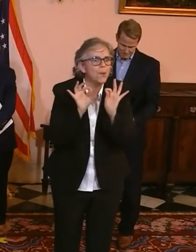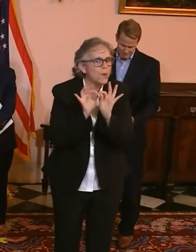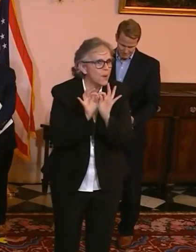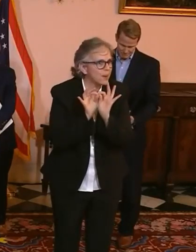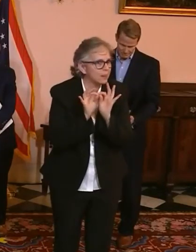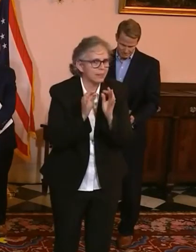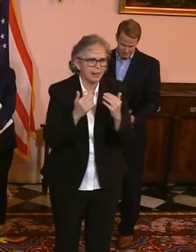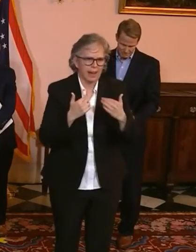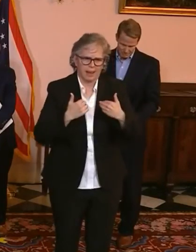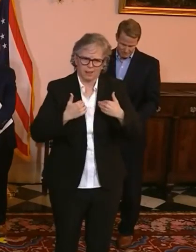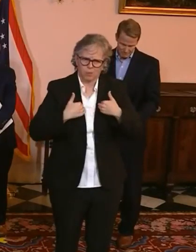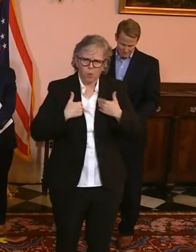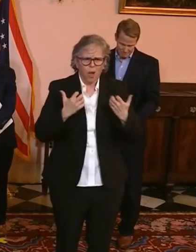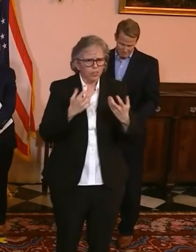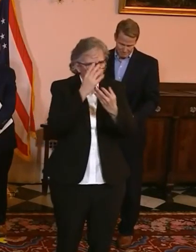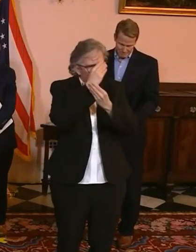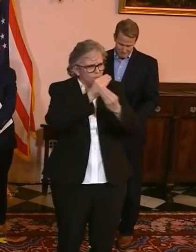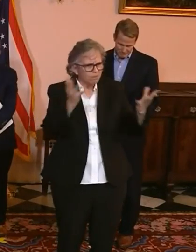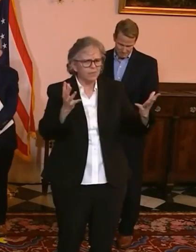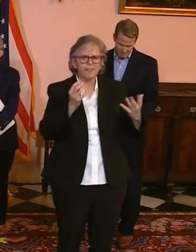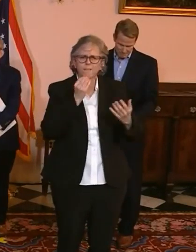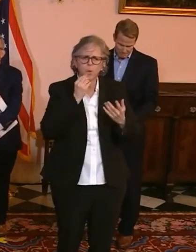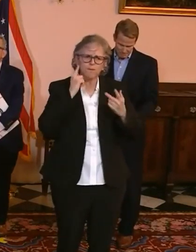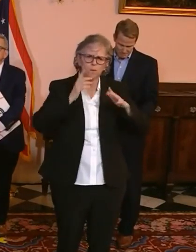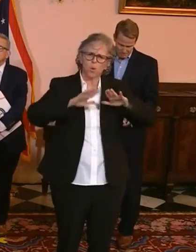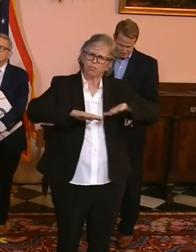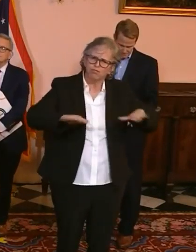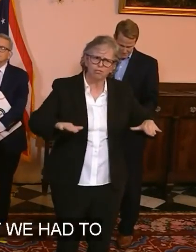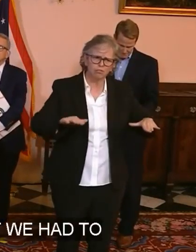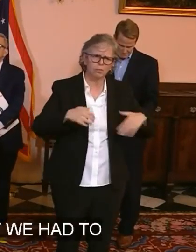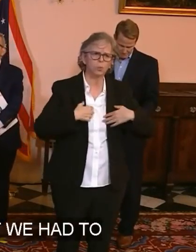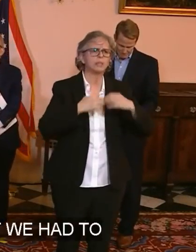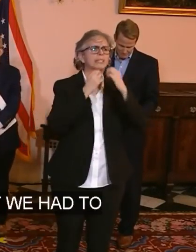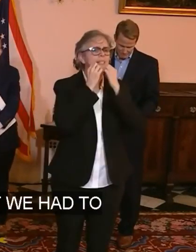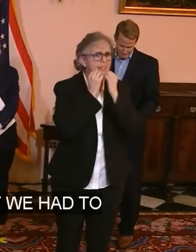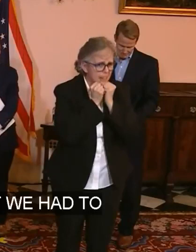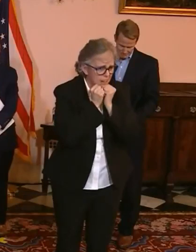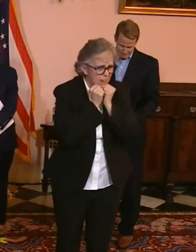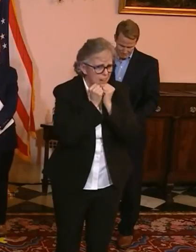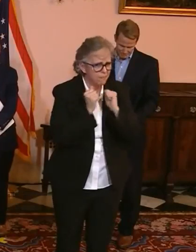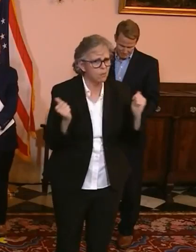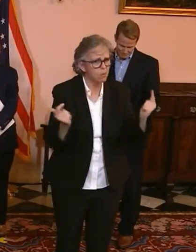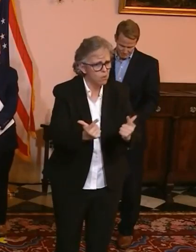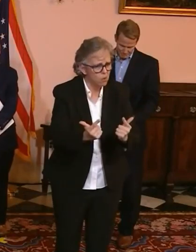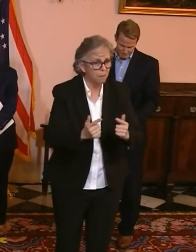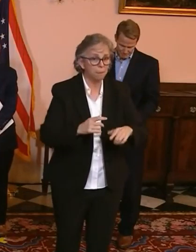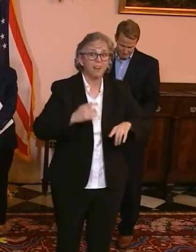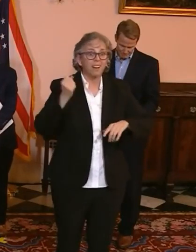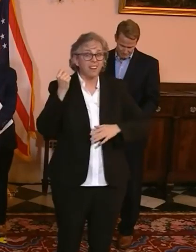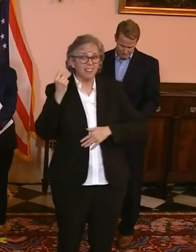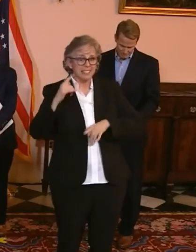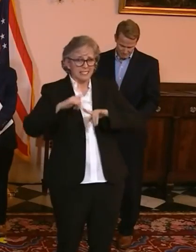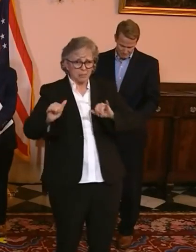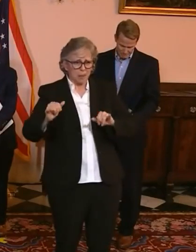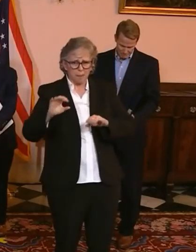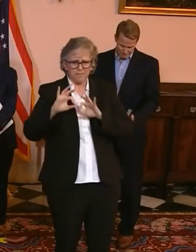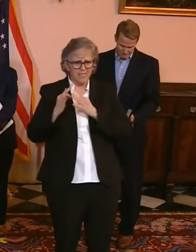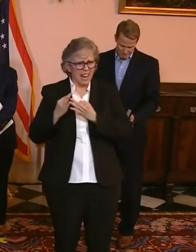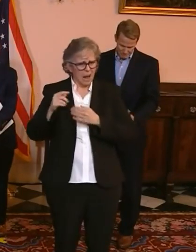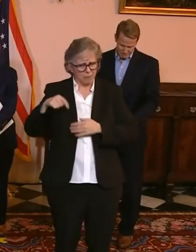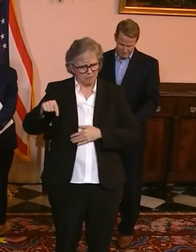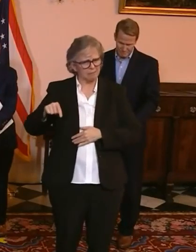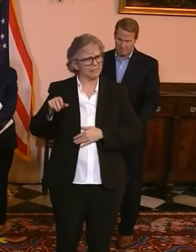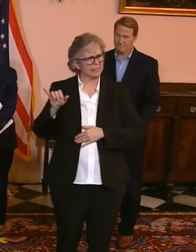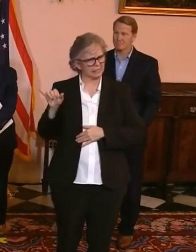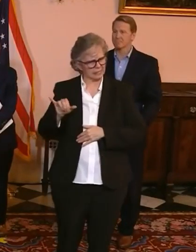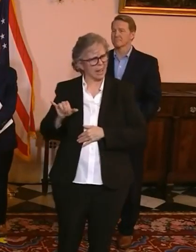their food. But there are a lot of things that families can do and that we're trying to do, in our family.